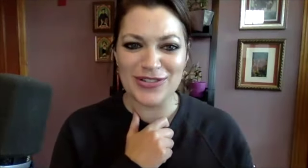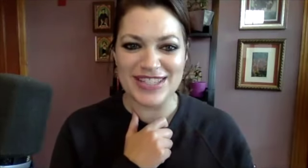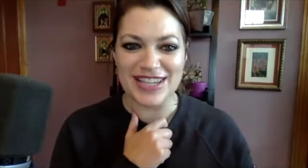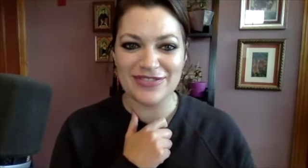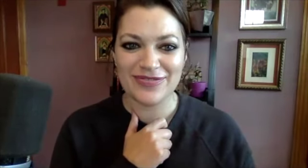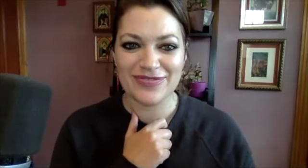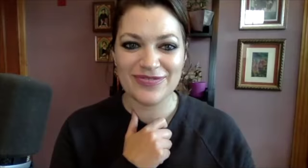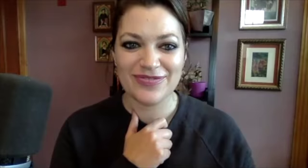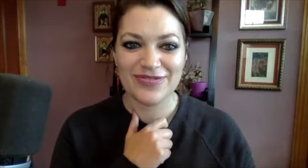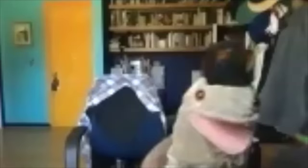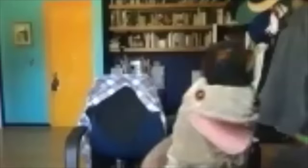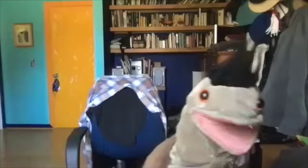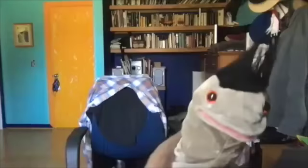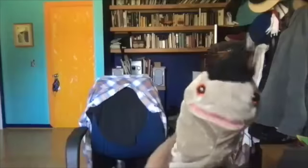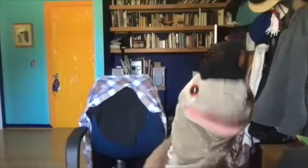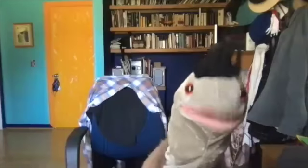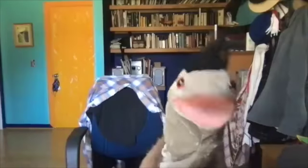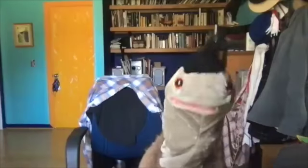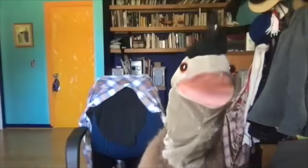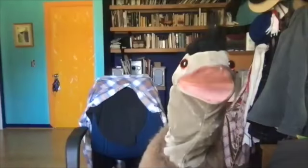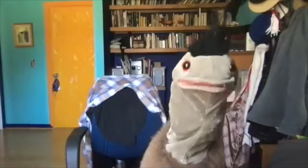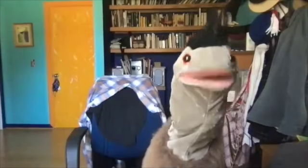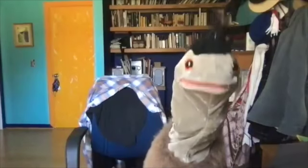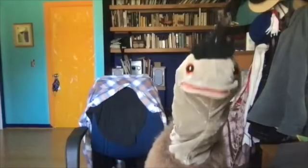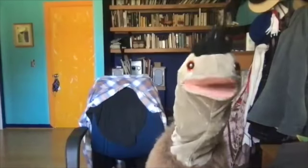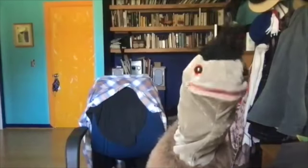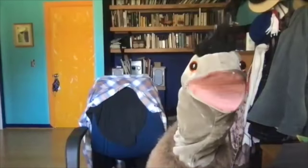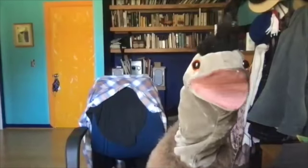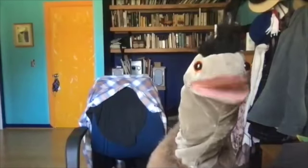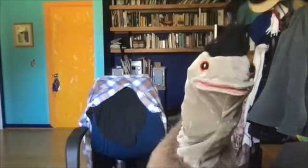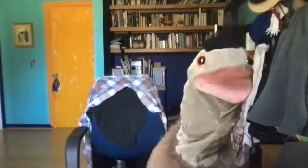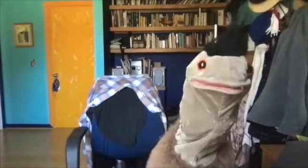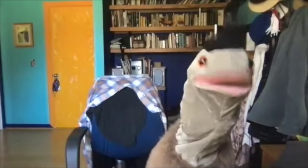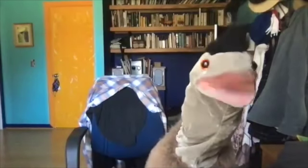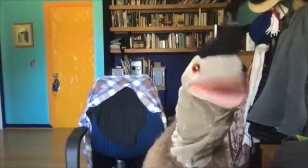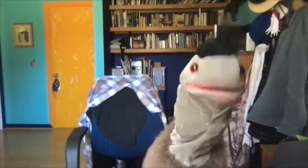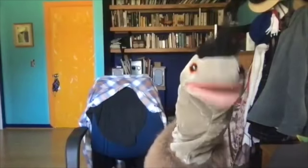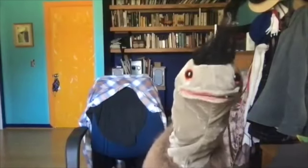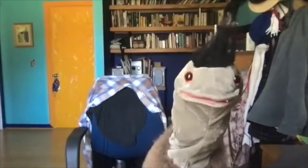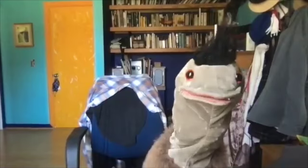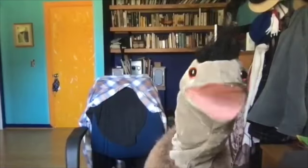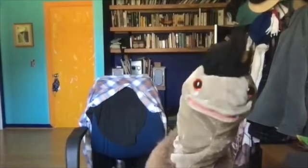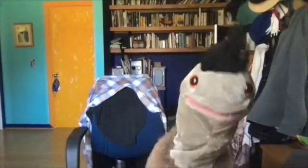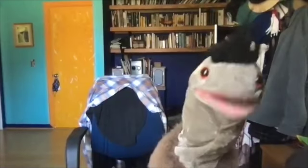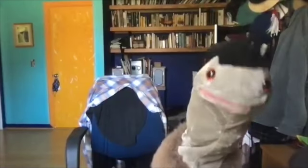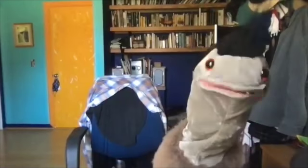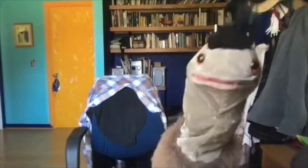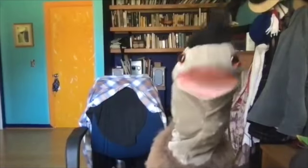visit? Well, my cousin Sheila, she happens to be deaf. That means she can't hear. So she and her family talk